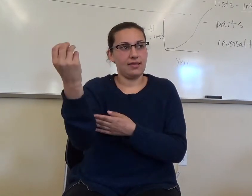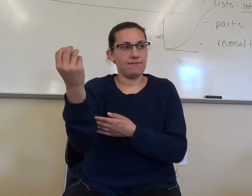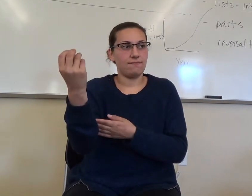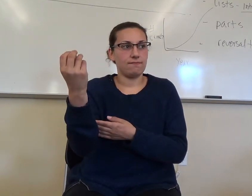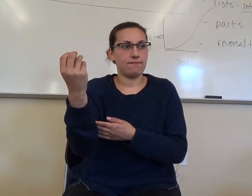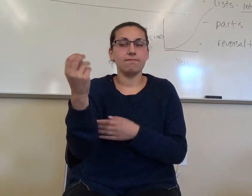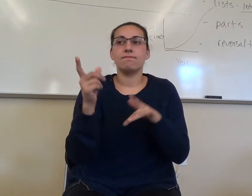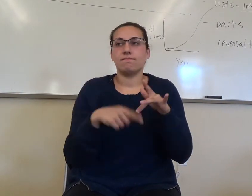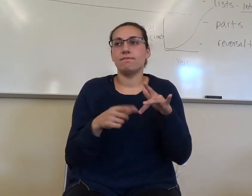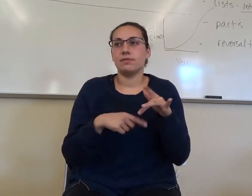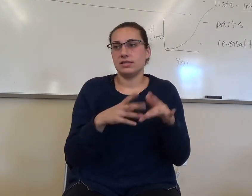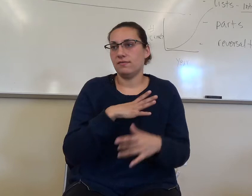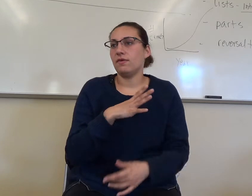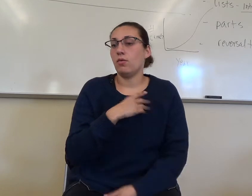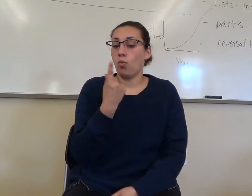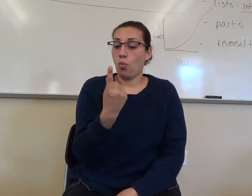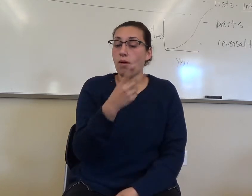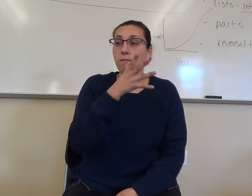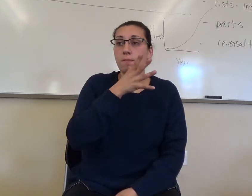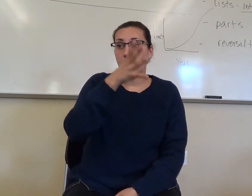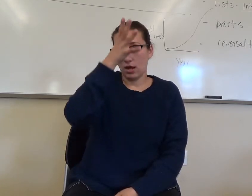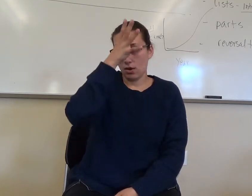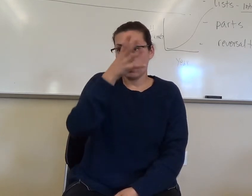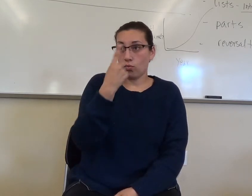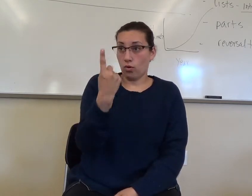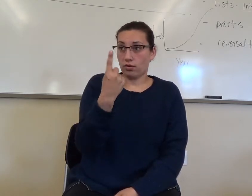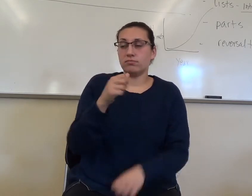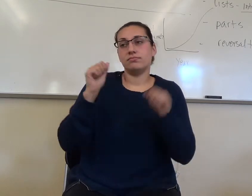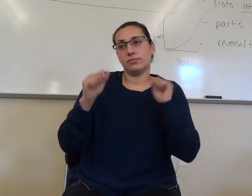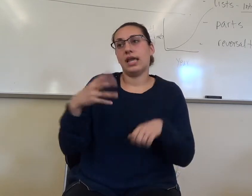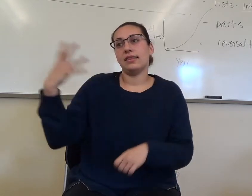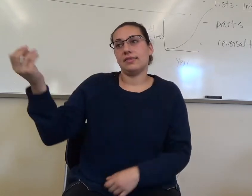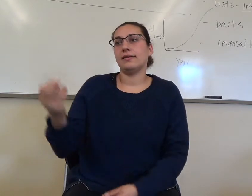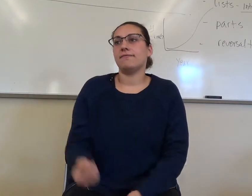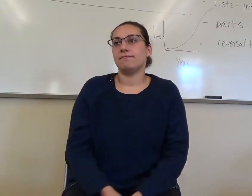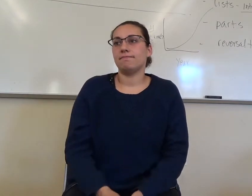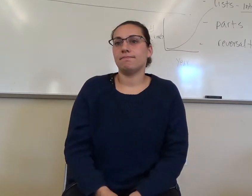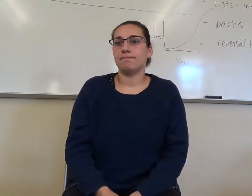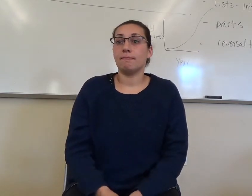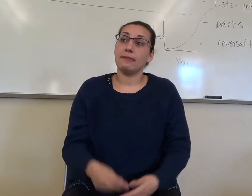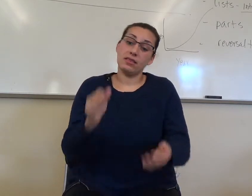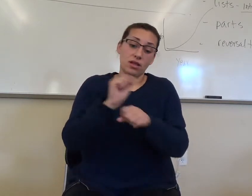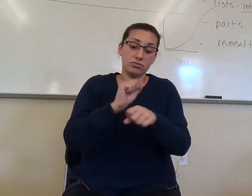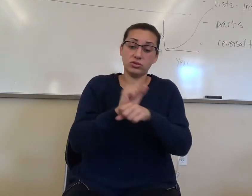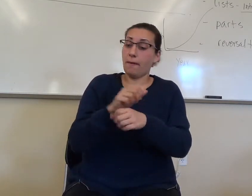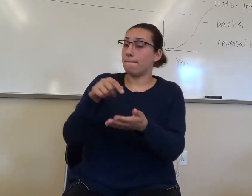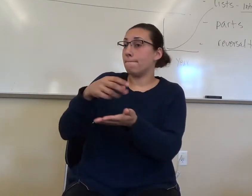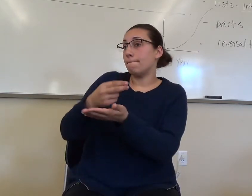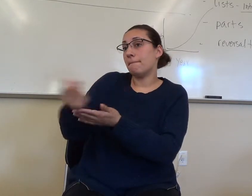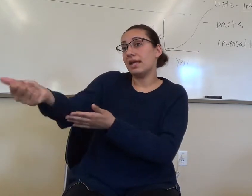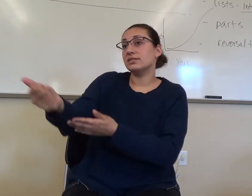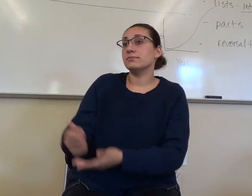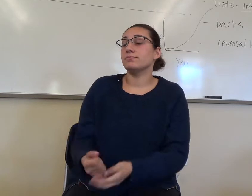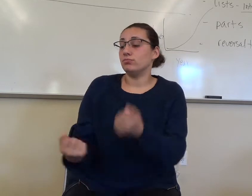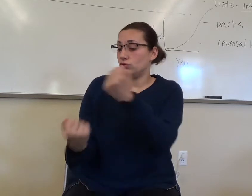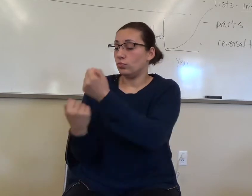can take off, and the employer pays for it. Supported means it's